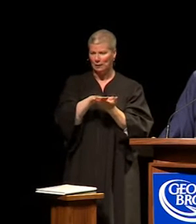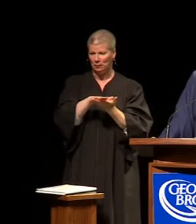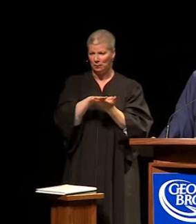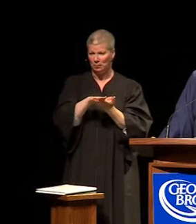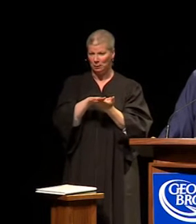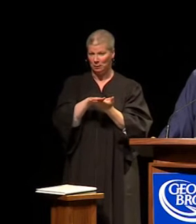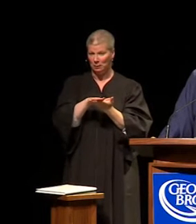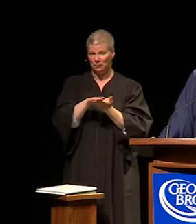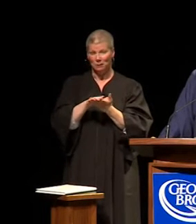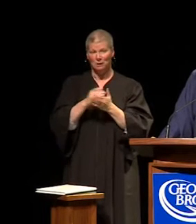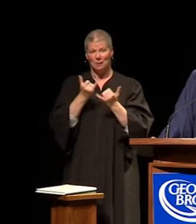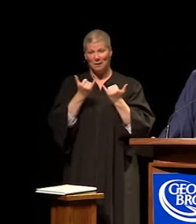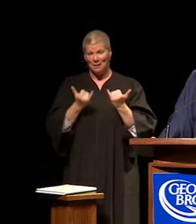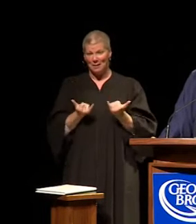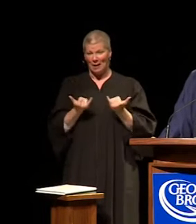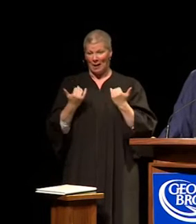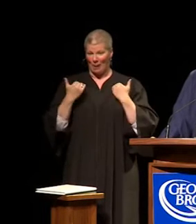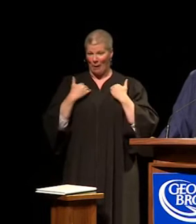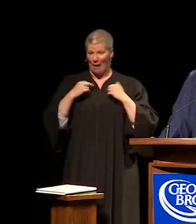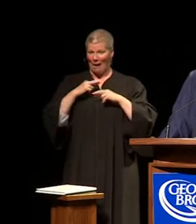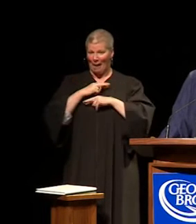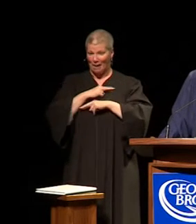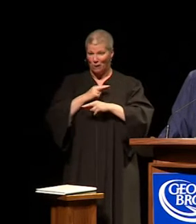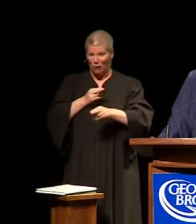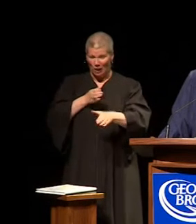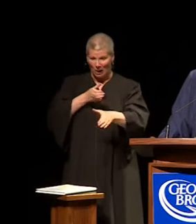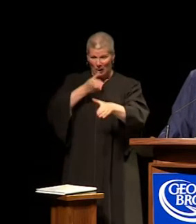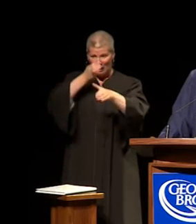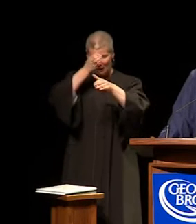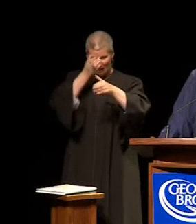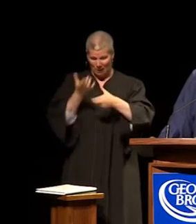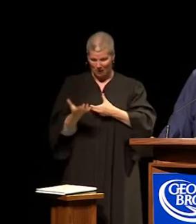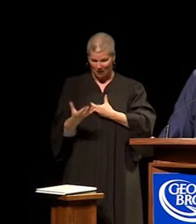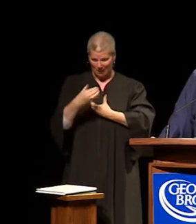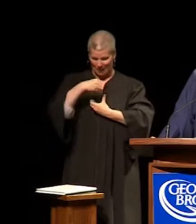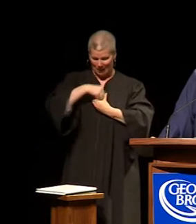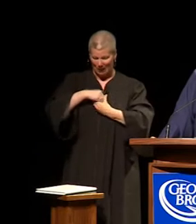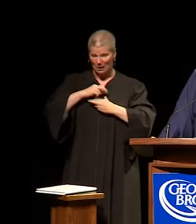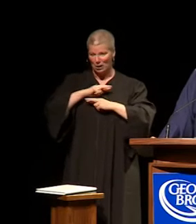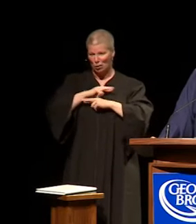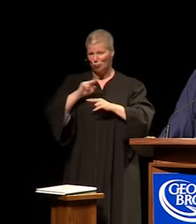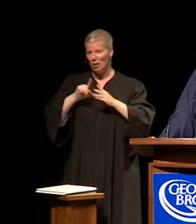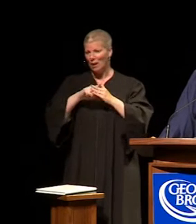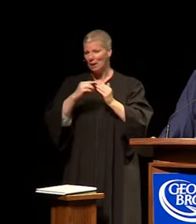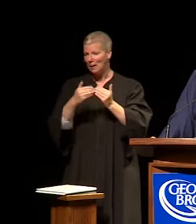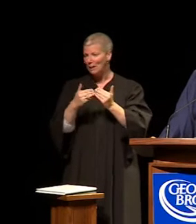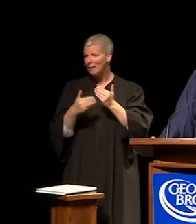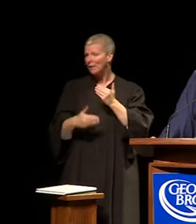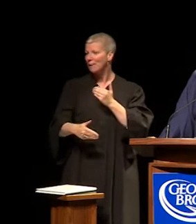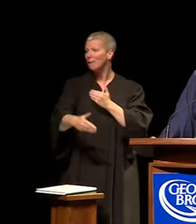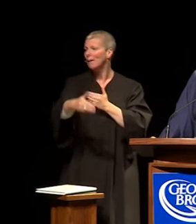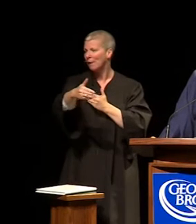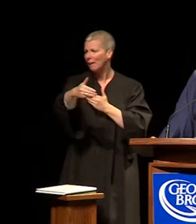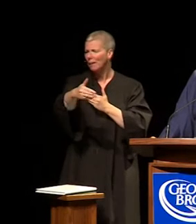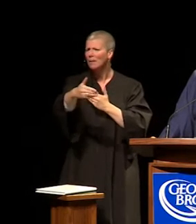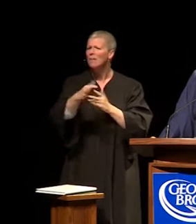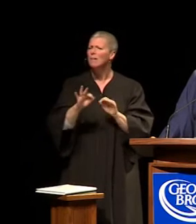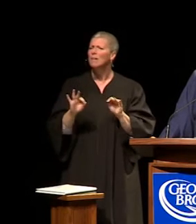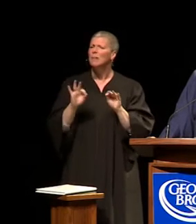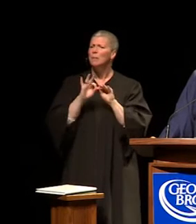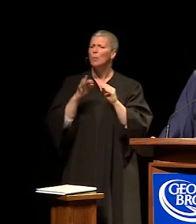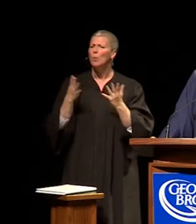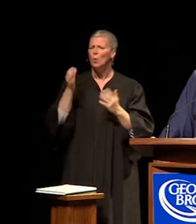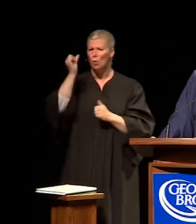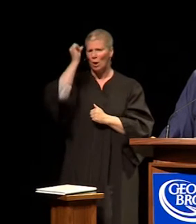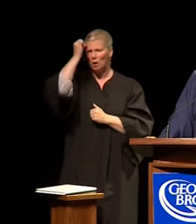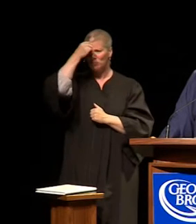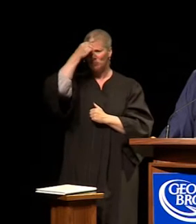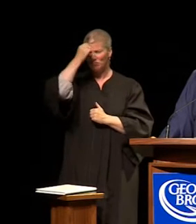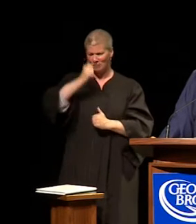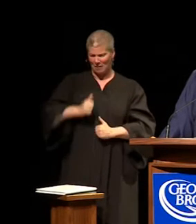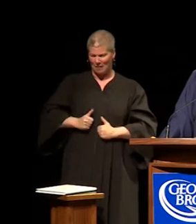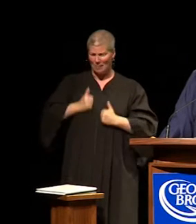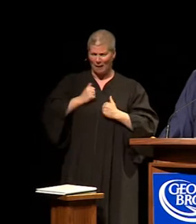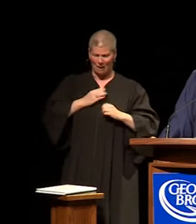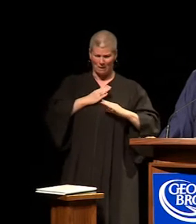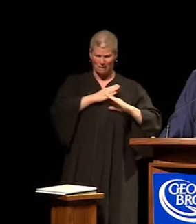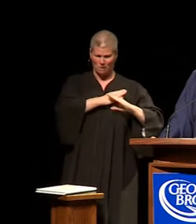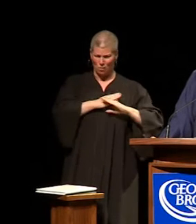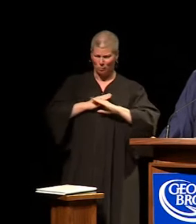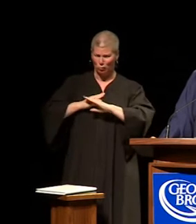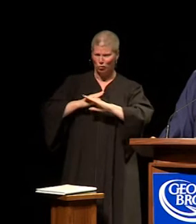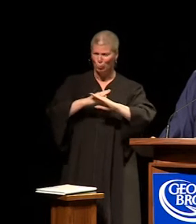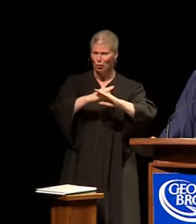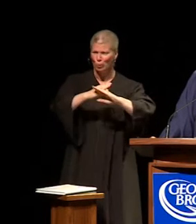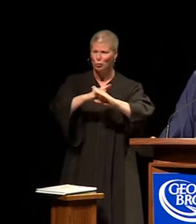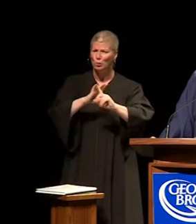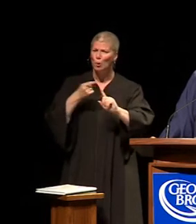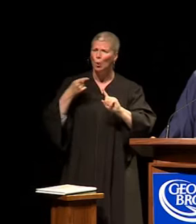needed for the next leg of life's journey, remember that life's obstacles are there to strengthen and to